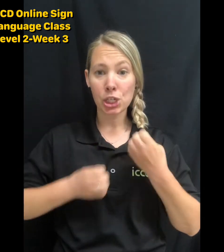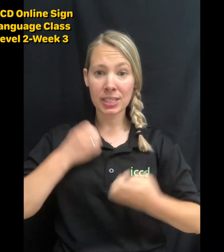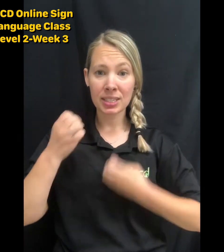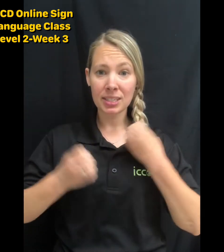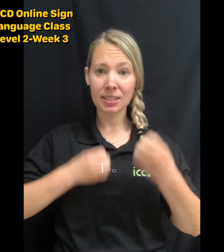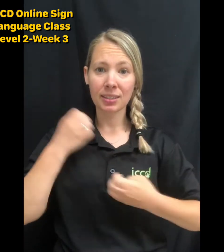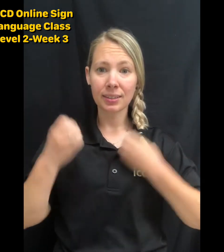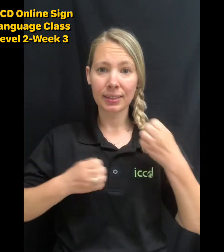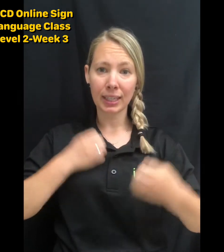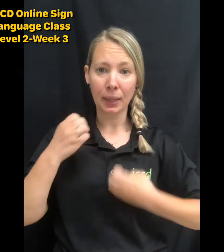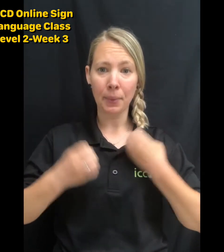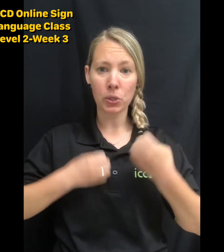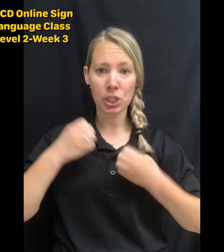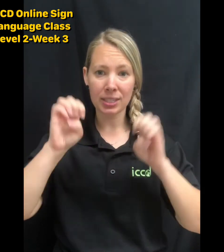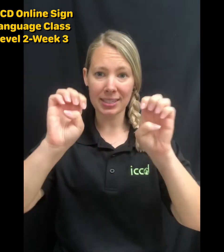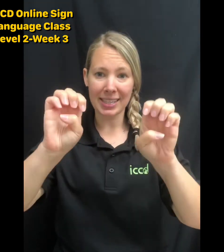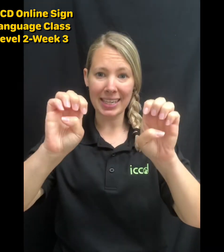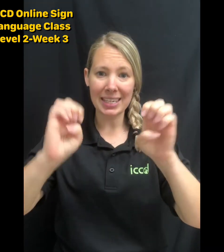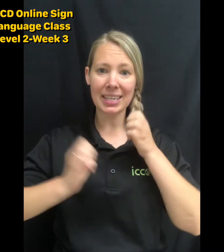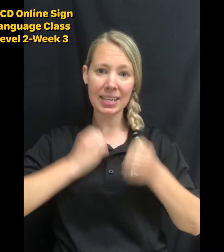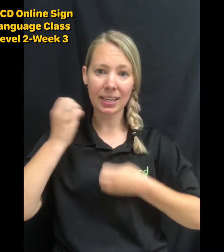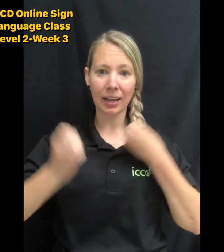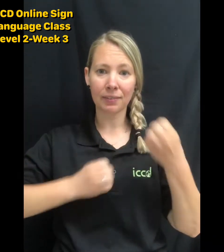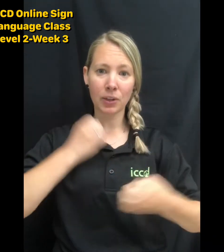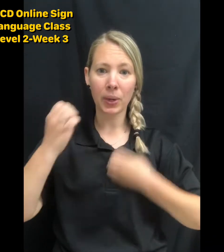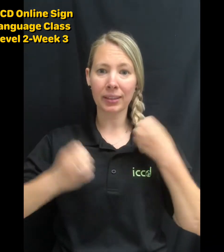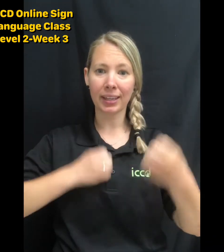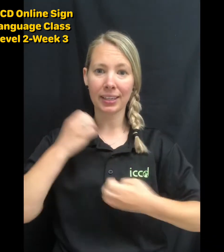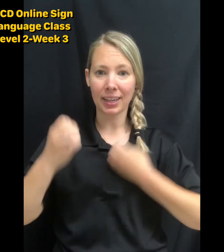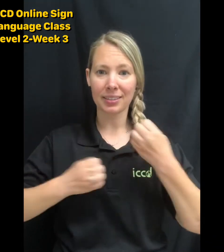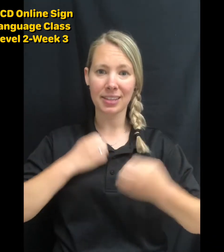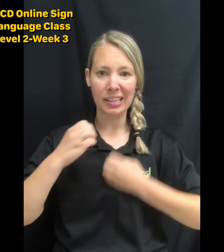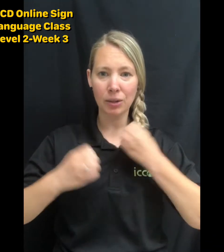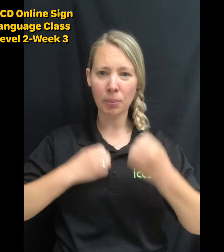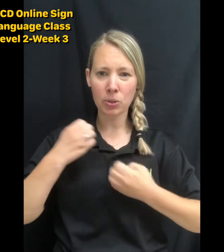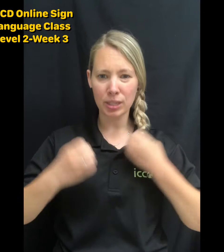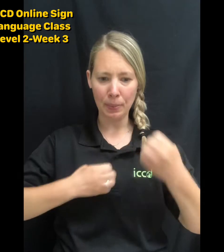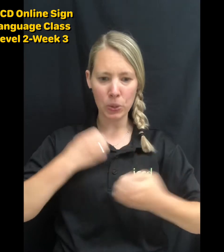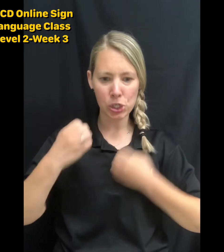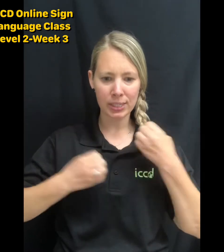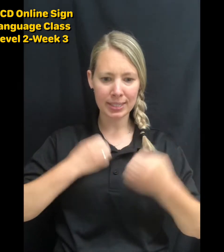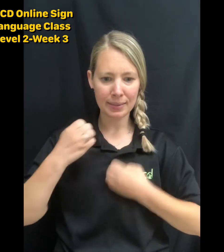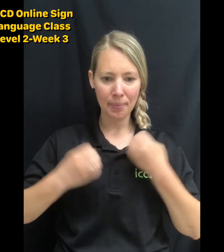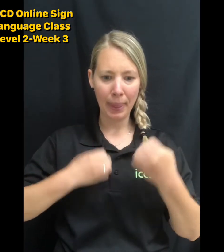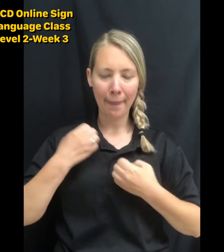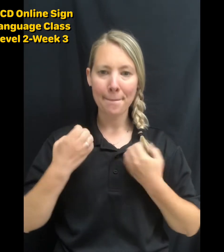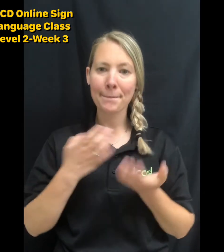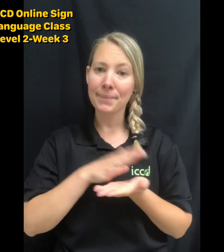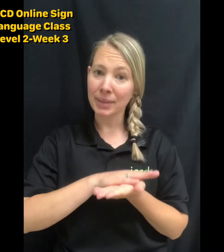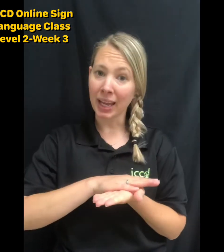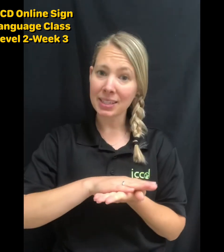Emotions. Emotions. Emotions. It's the E kind of going like excited almost. Emotions. Nice.